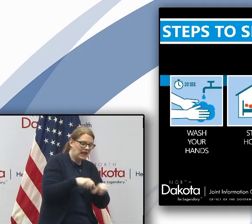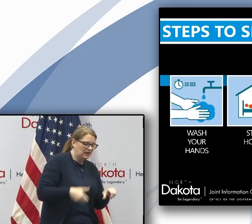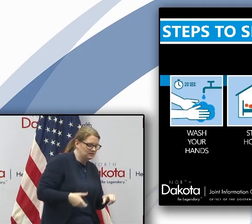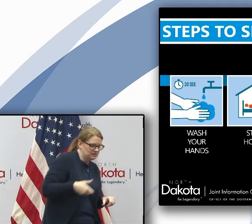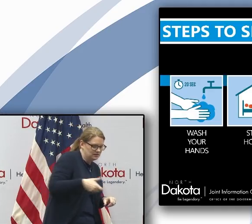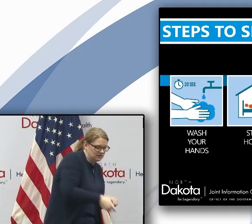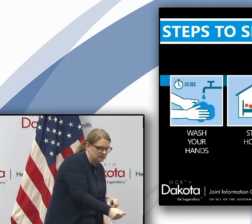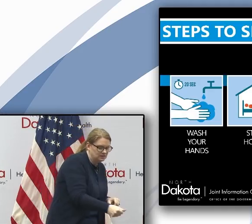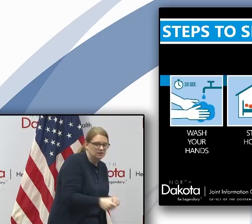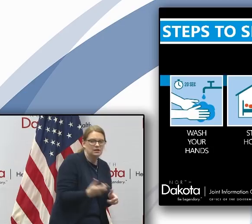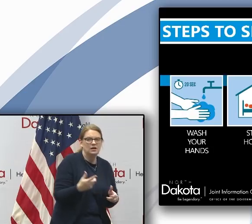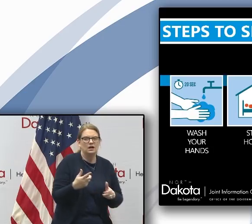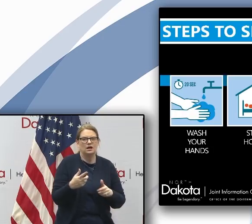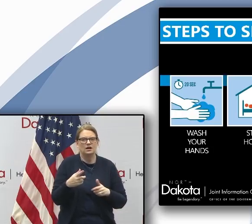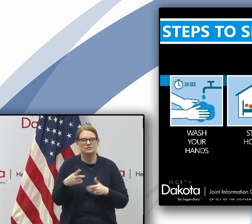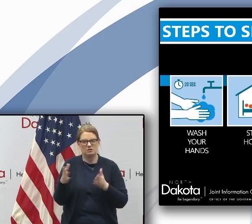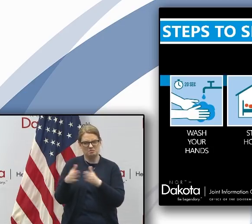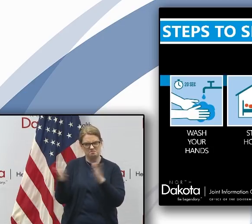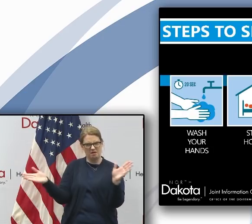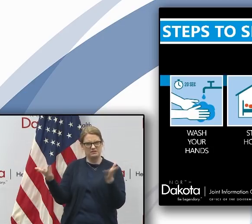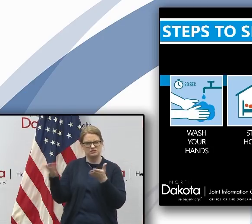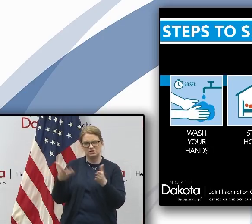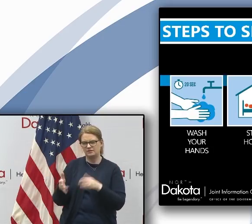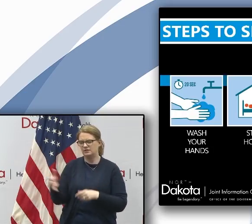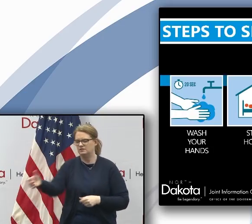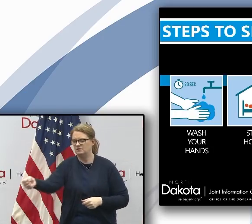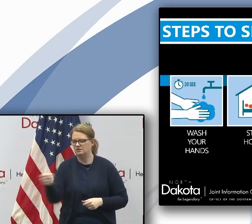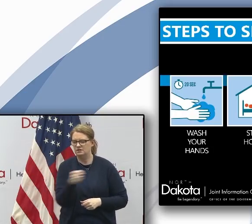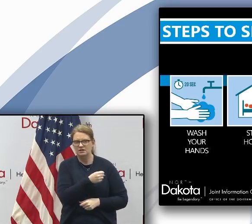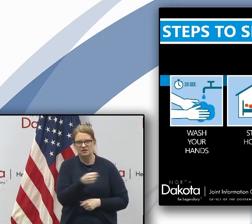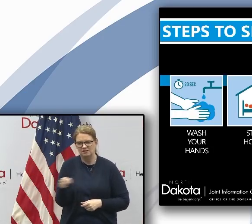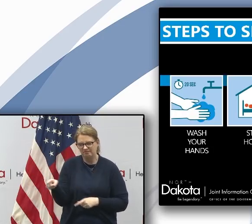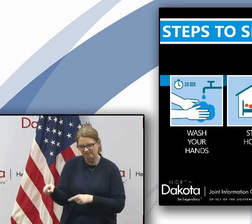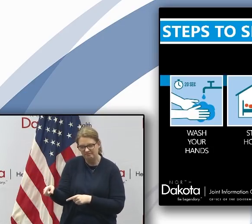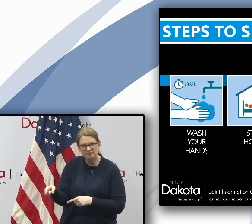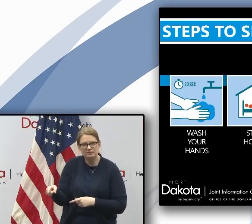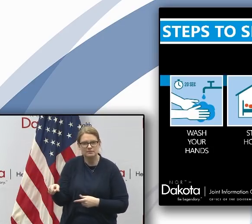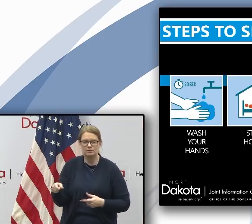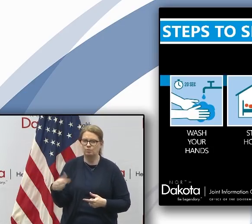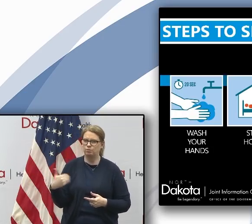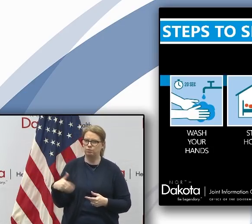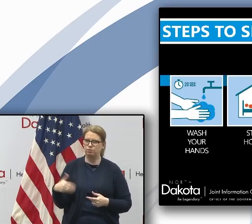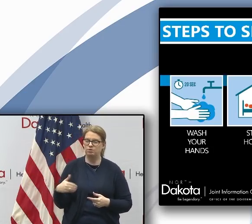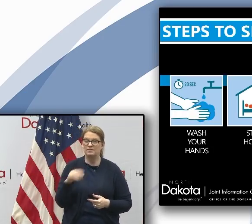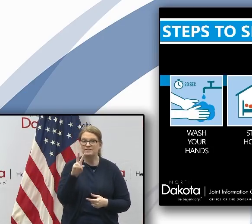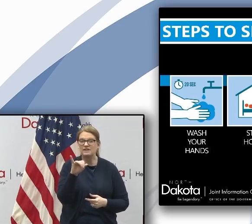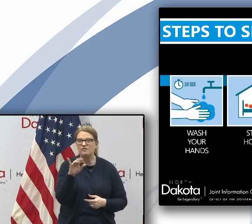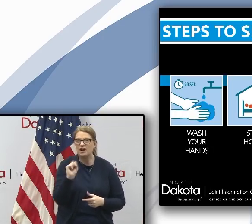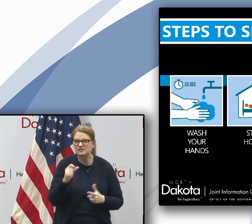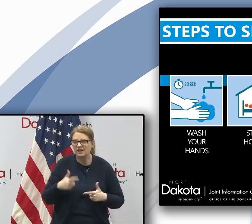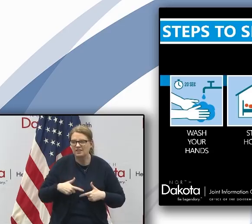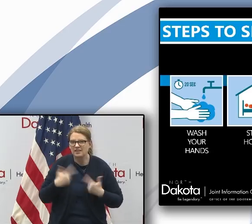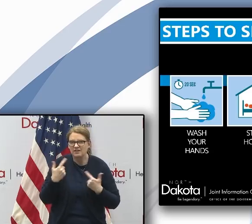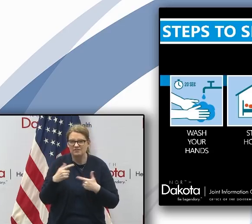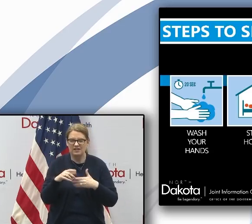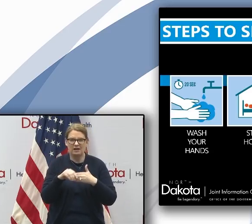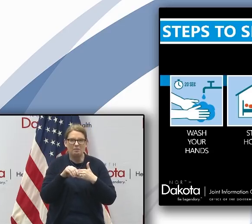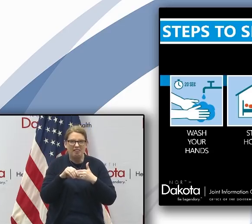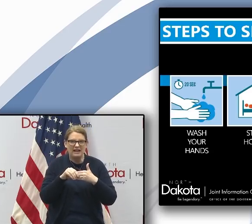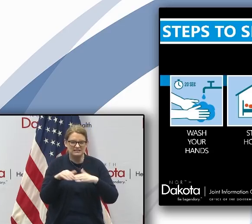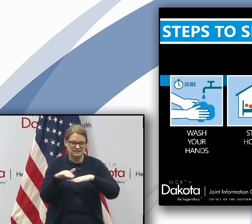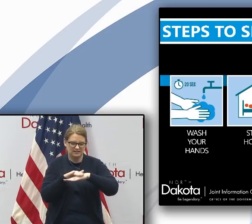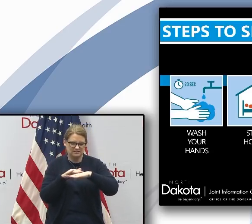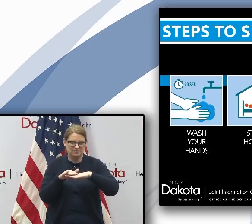that goes into a place that the public might serve. There are different studies that are coming out now that showing the virus can live on a plastic or metal surface